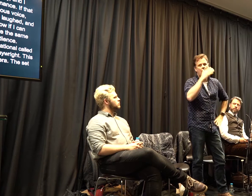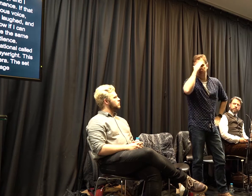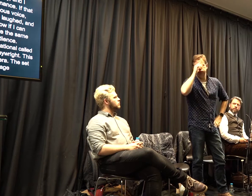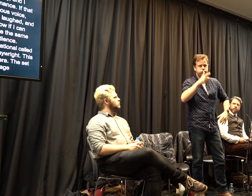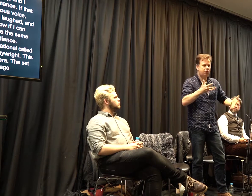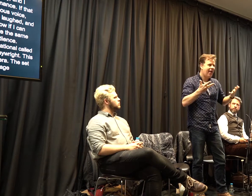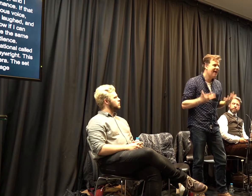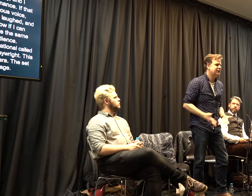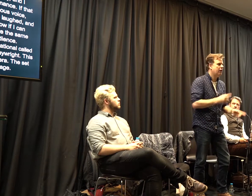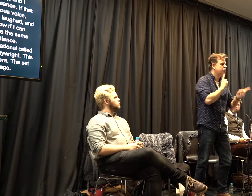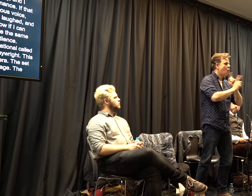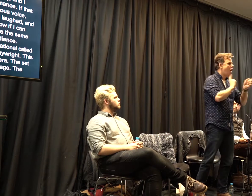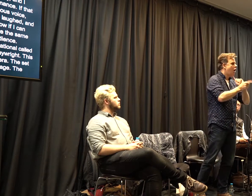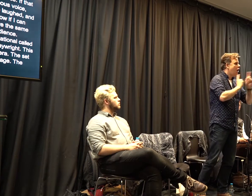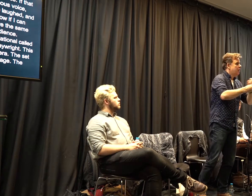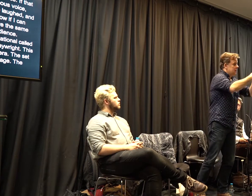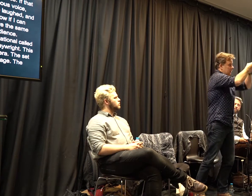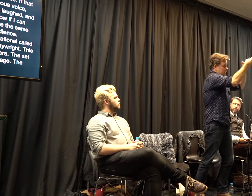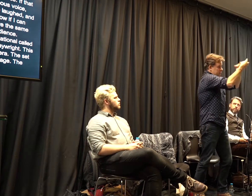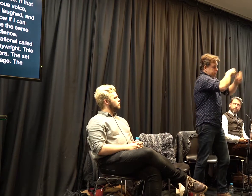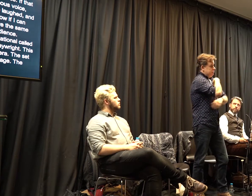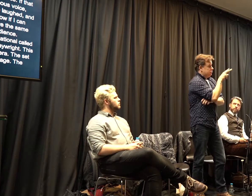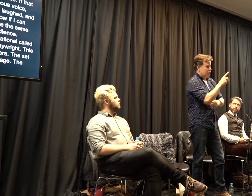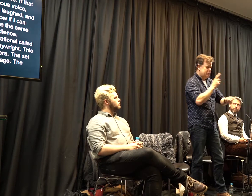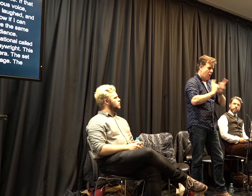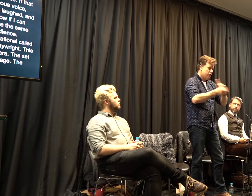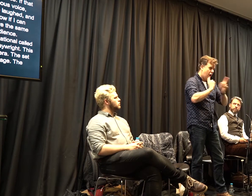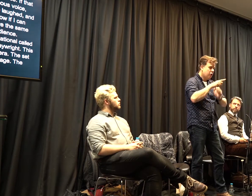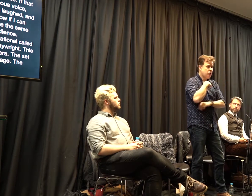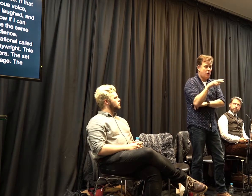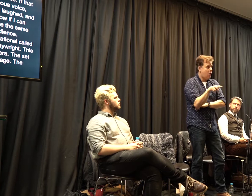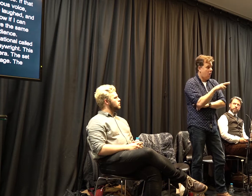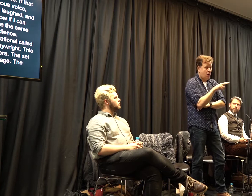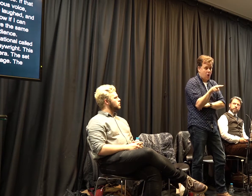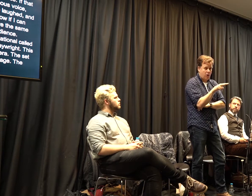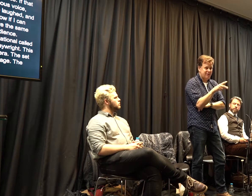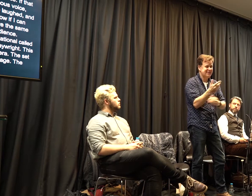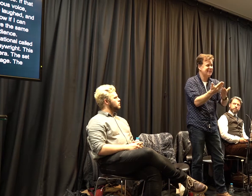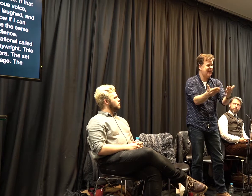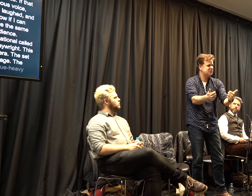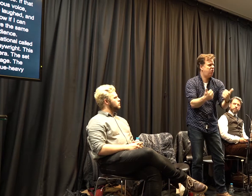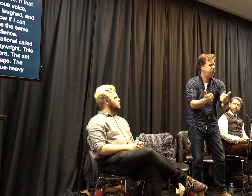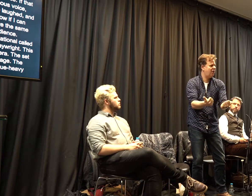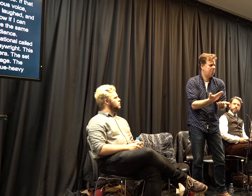The performance began, and it was a very dialogue-heavy piece.